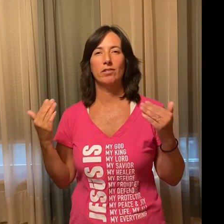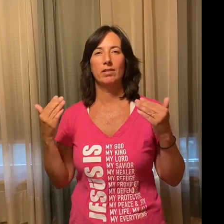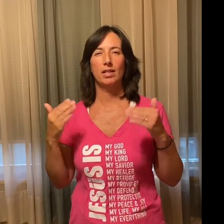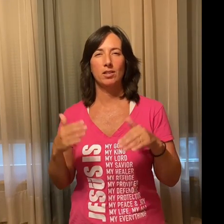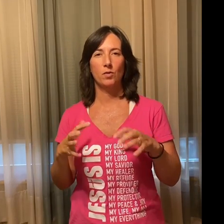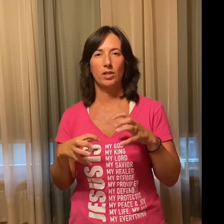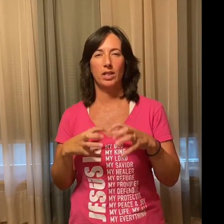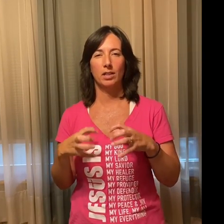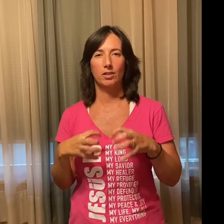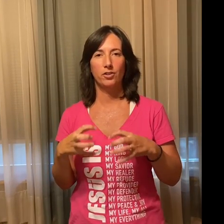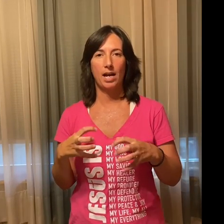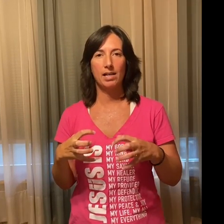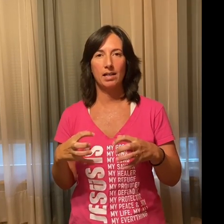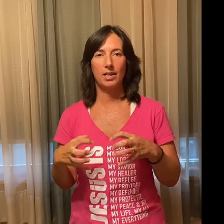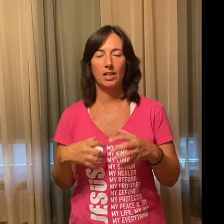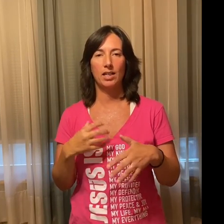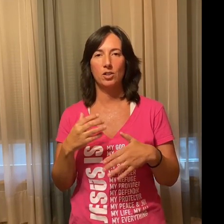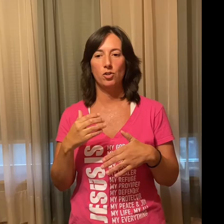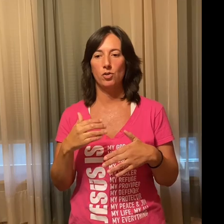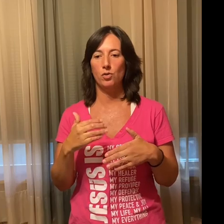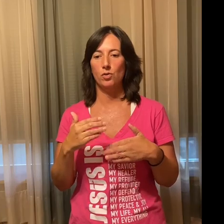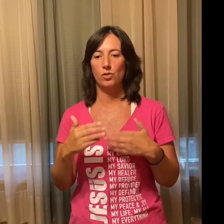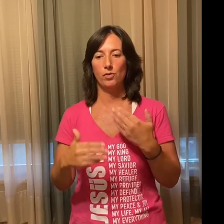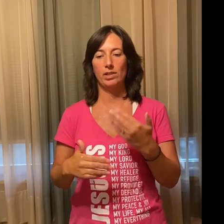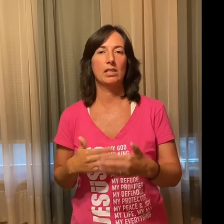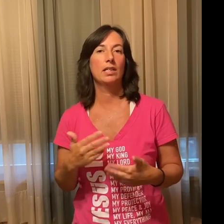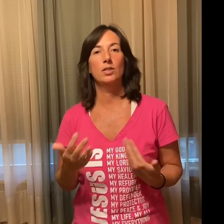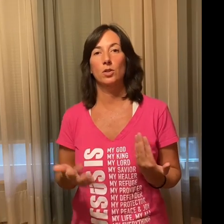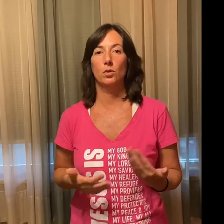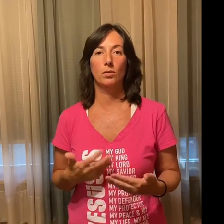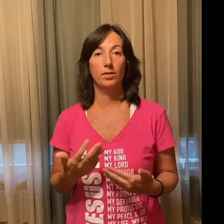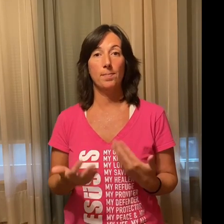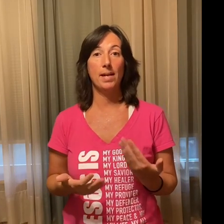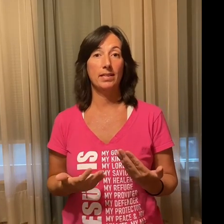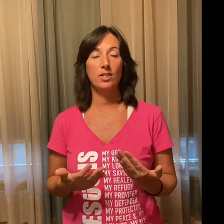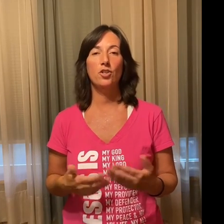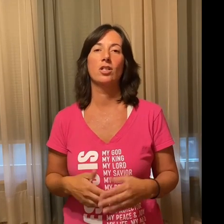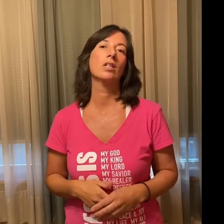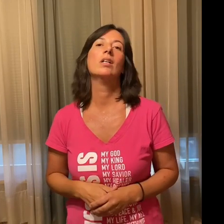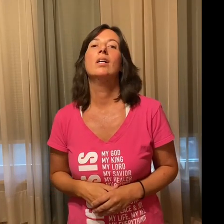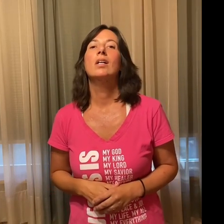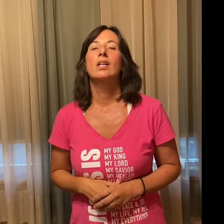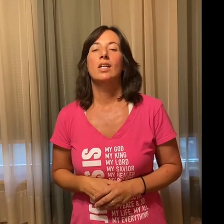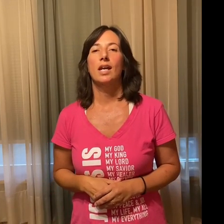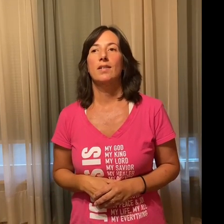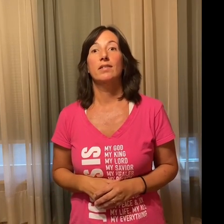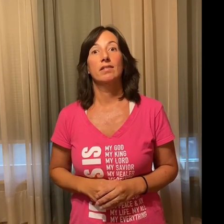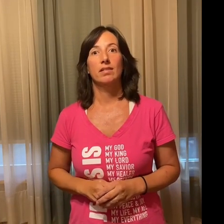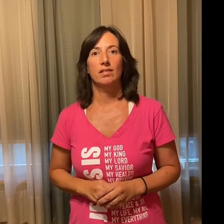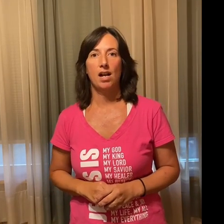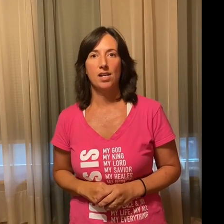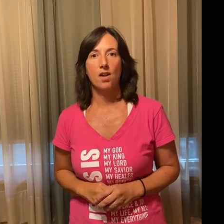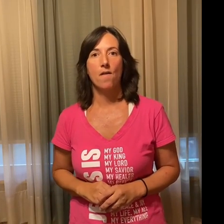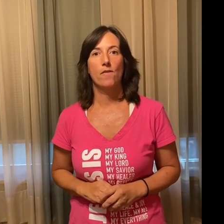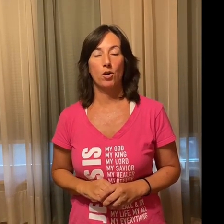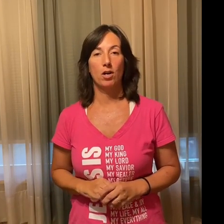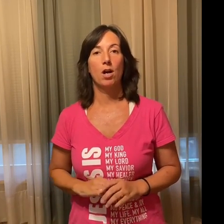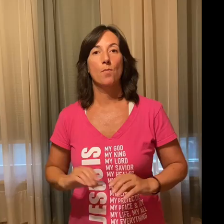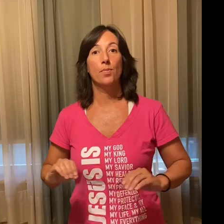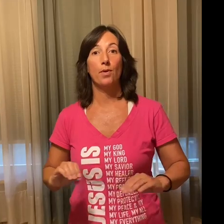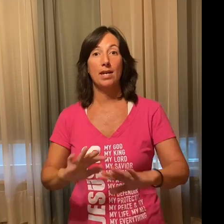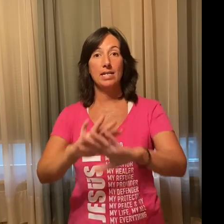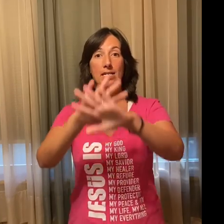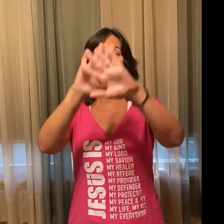more sense for the English dialect and to translate the message. And this is a sign